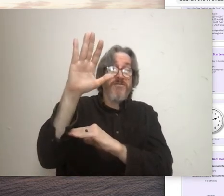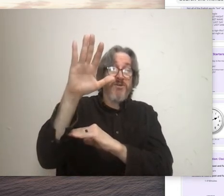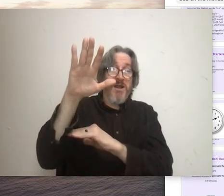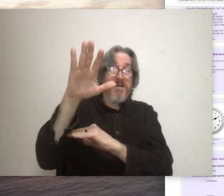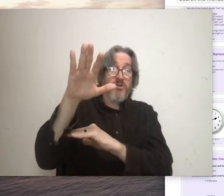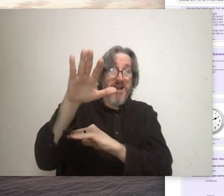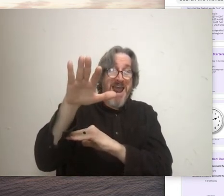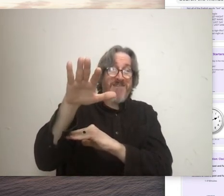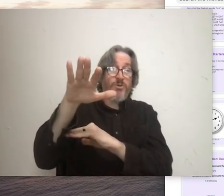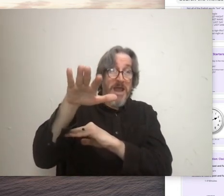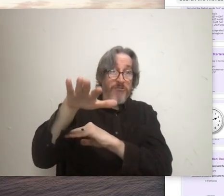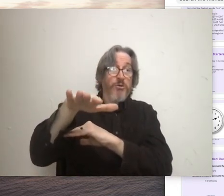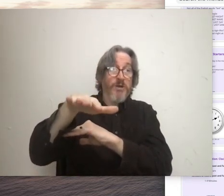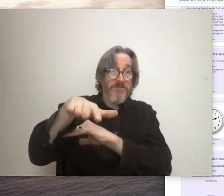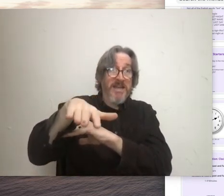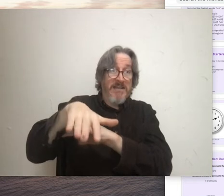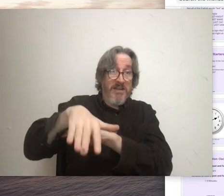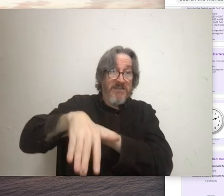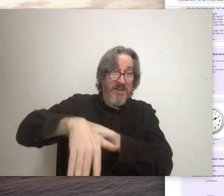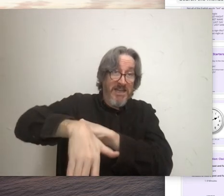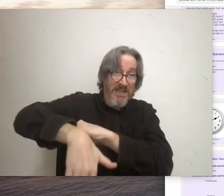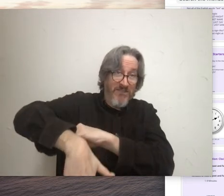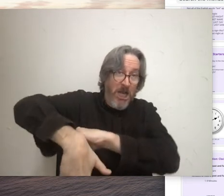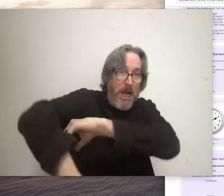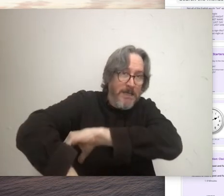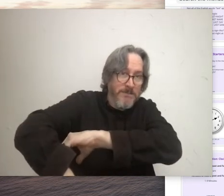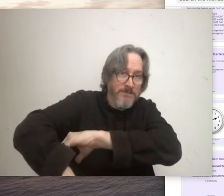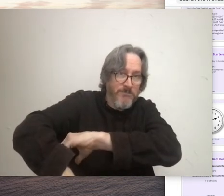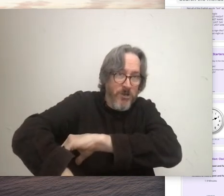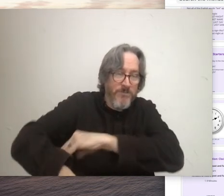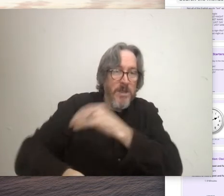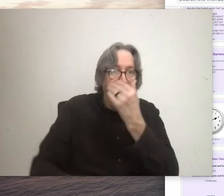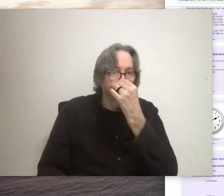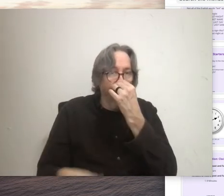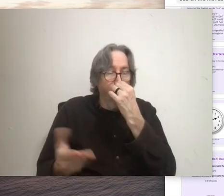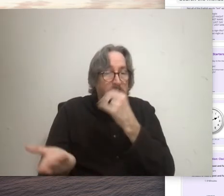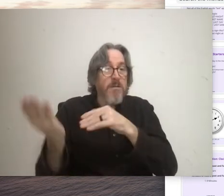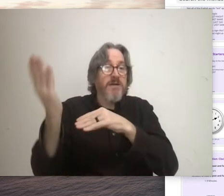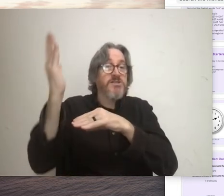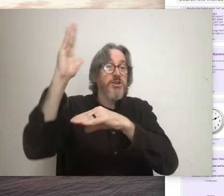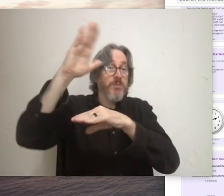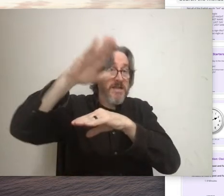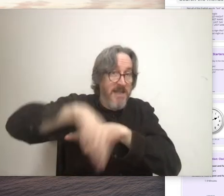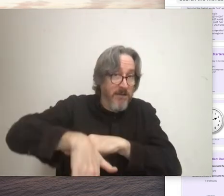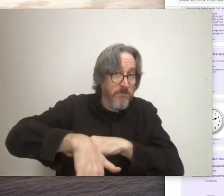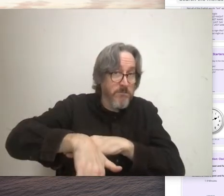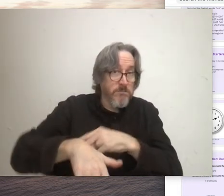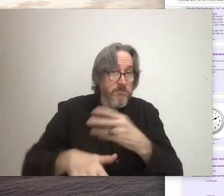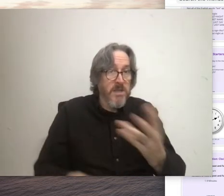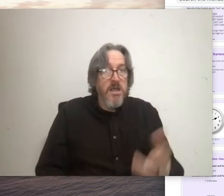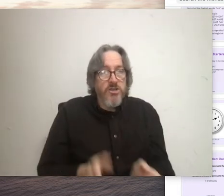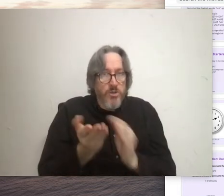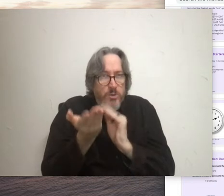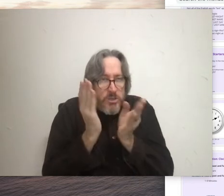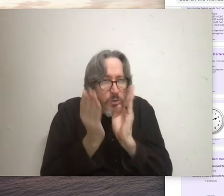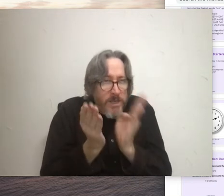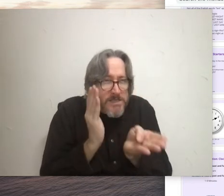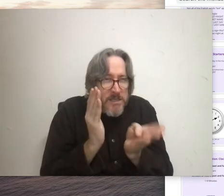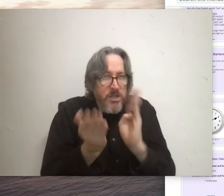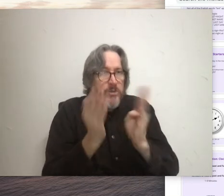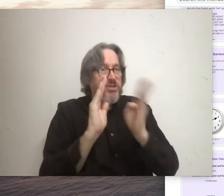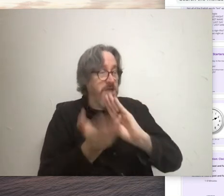afternoon, afternoon, afternoon, afternoon, afternoon, evening, evening, evening, evening, night. So whereabouts can you place that? So you